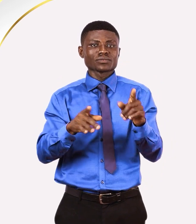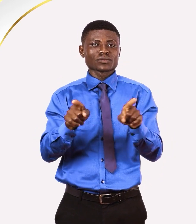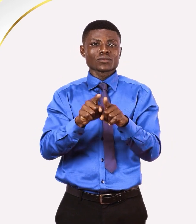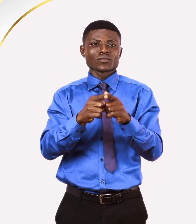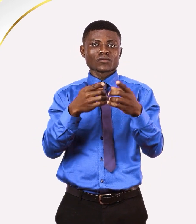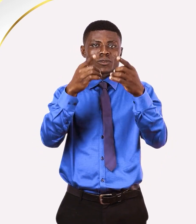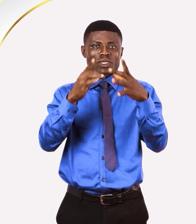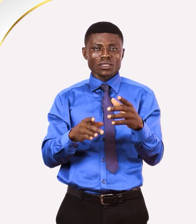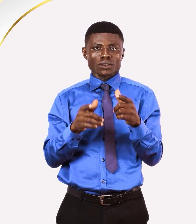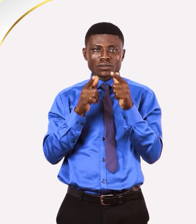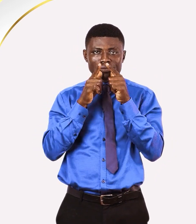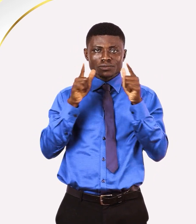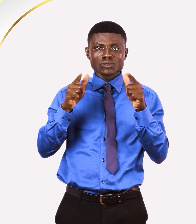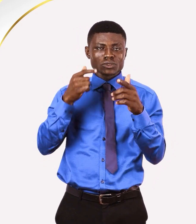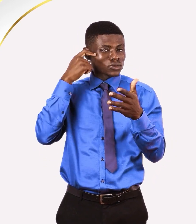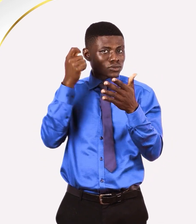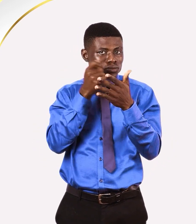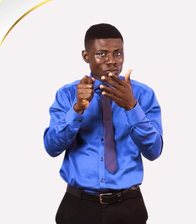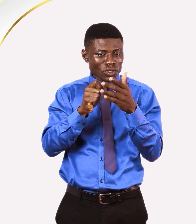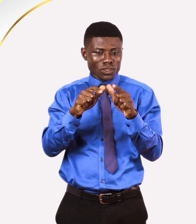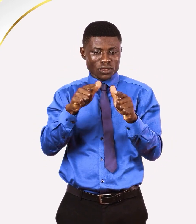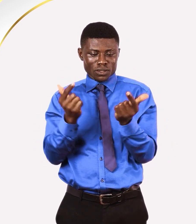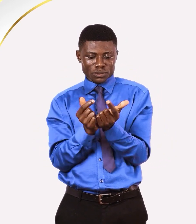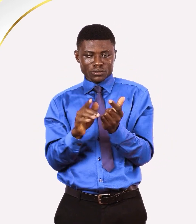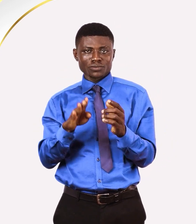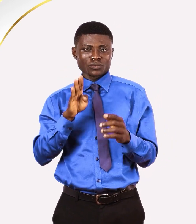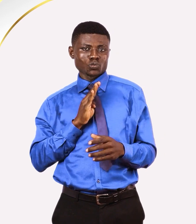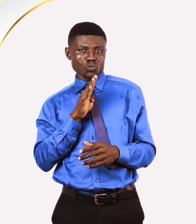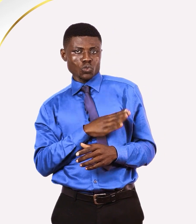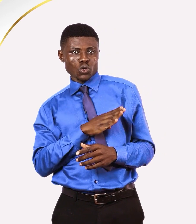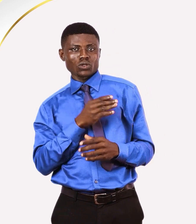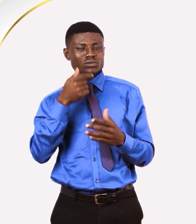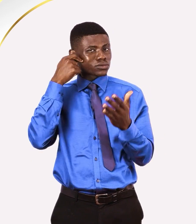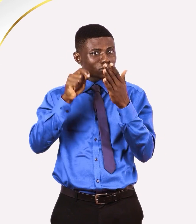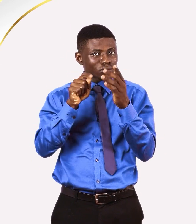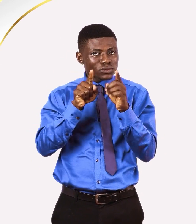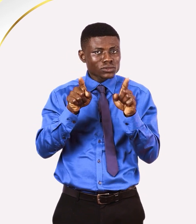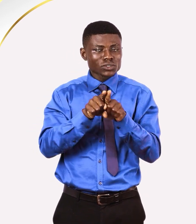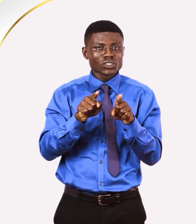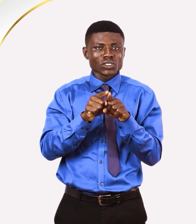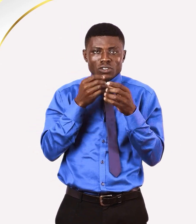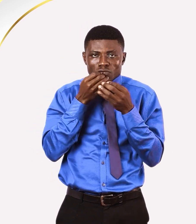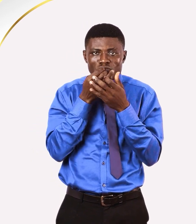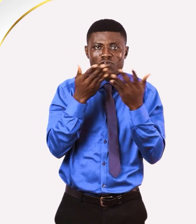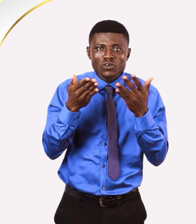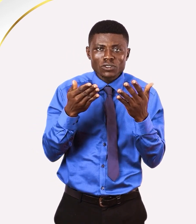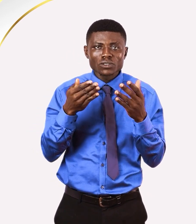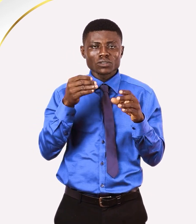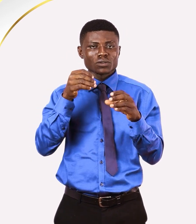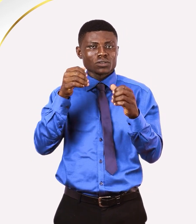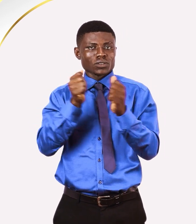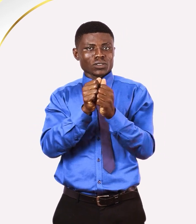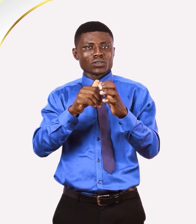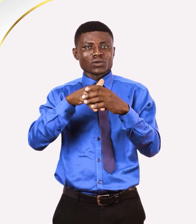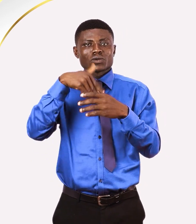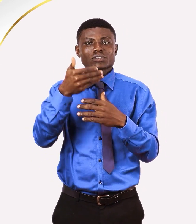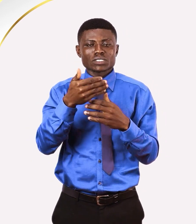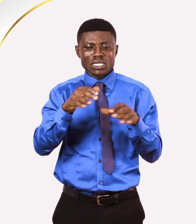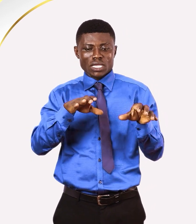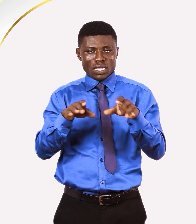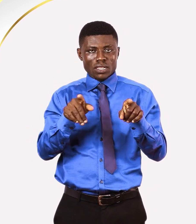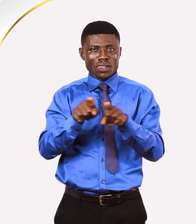Audit. Director General Secretariat. Board Secretariat, Information and